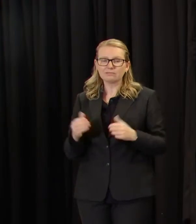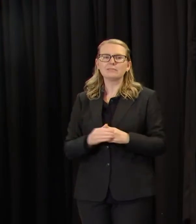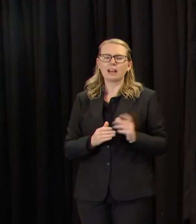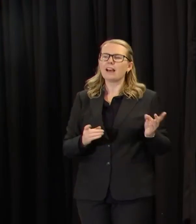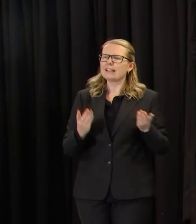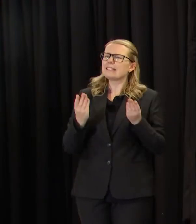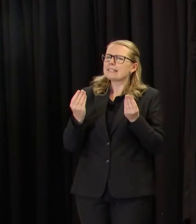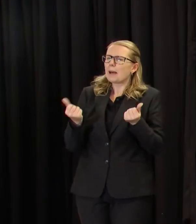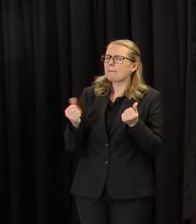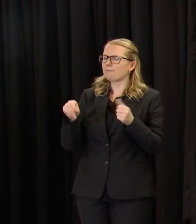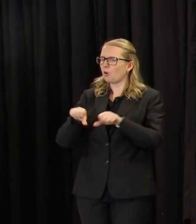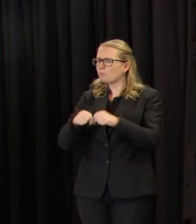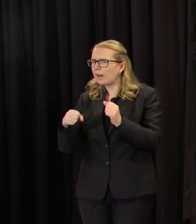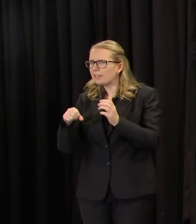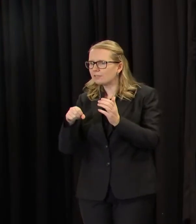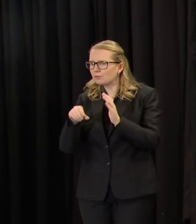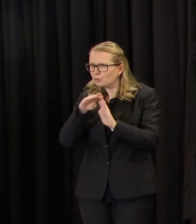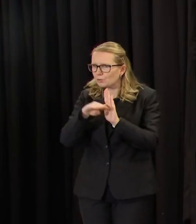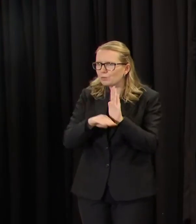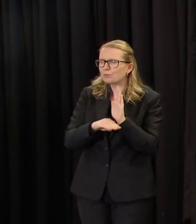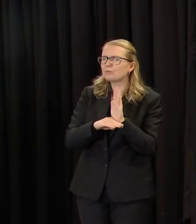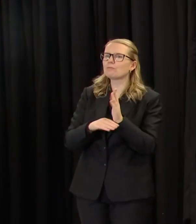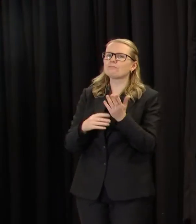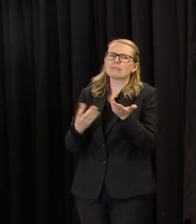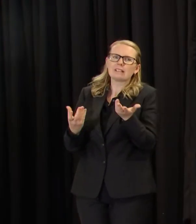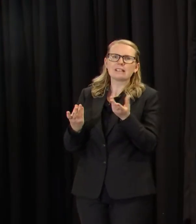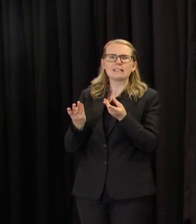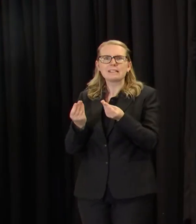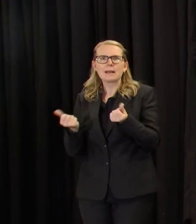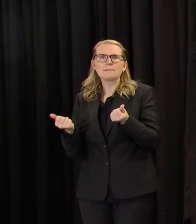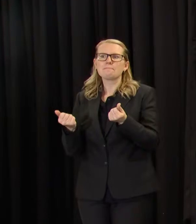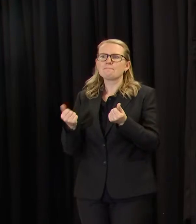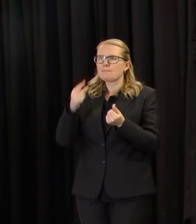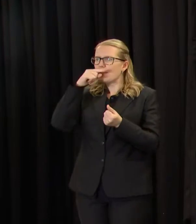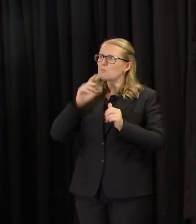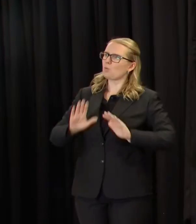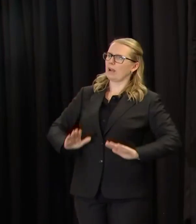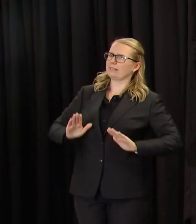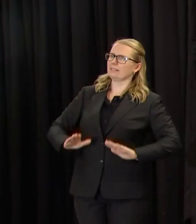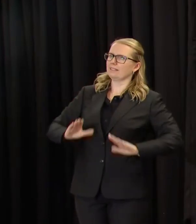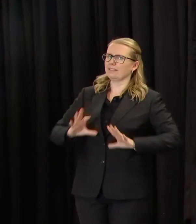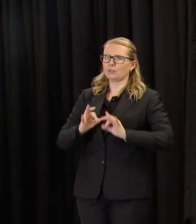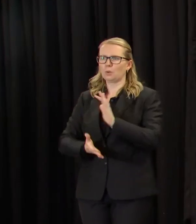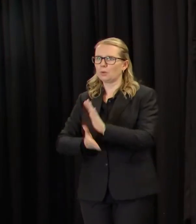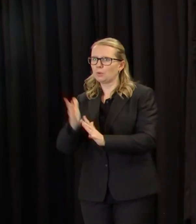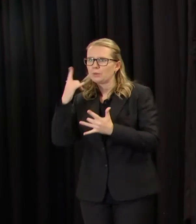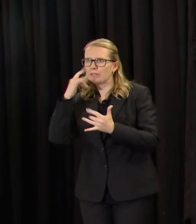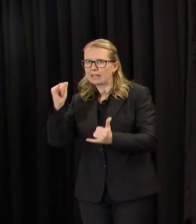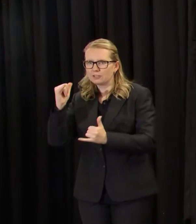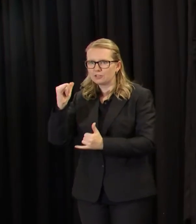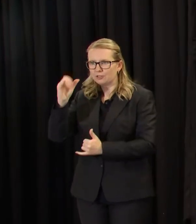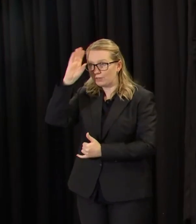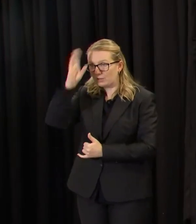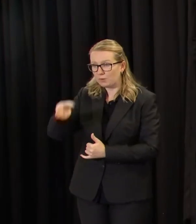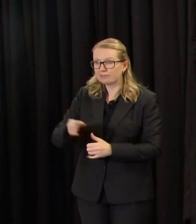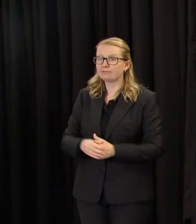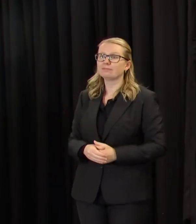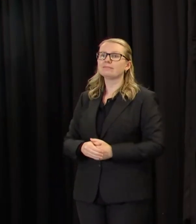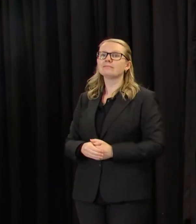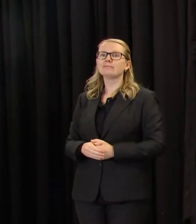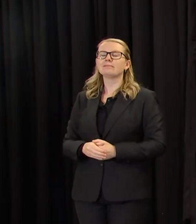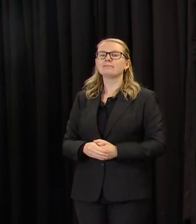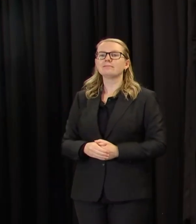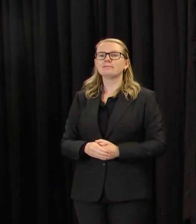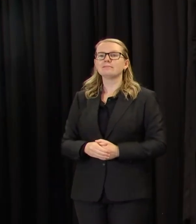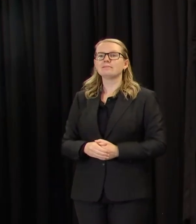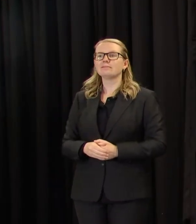attributable to that. Some are attributable to people not following the rules. Some is also attributable to the fact that, when you start to get cases